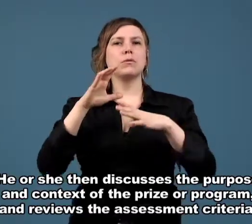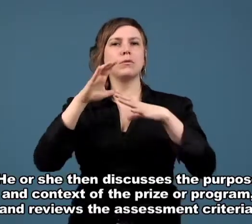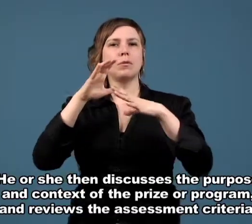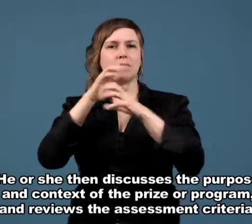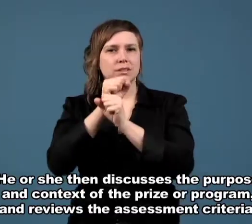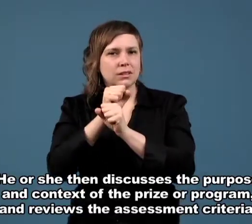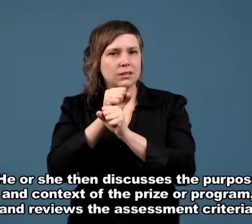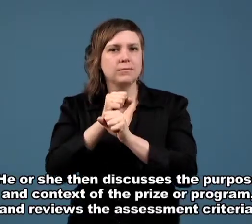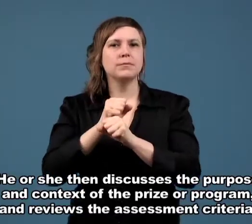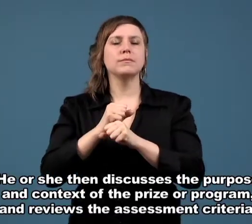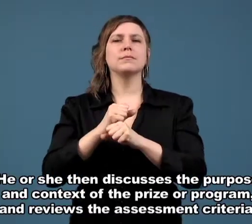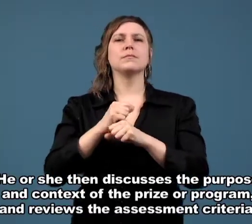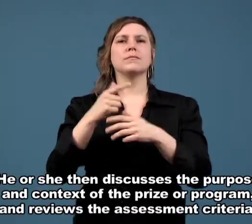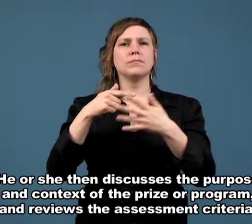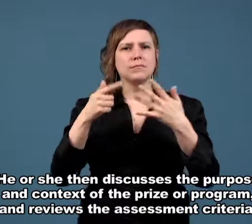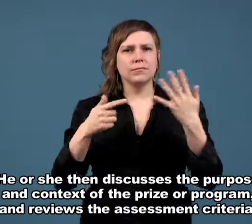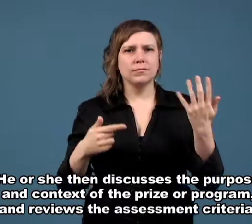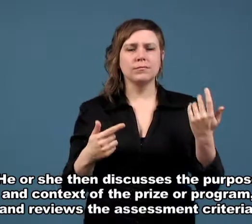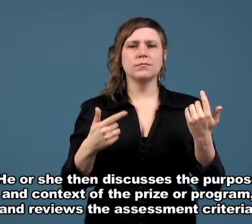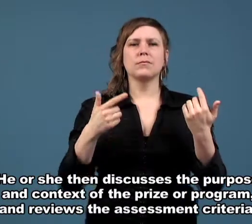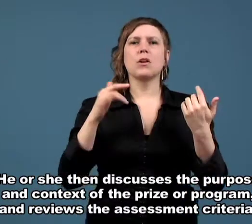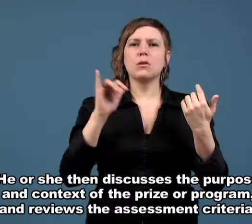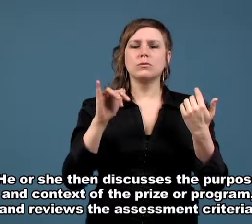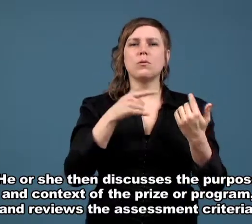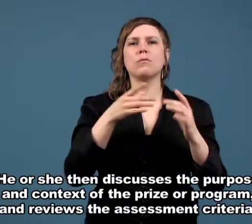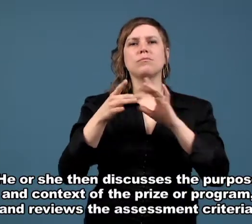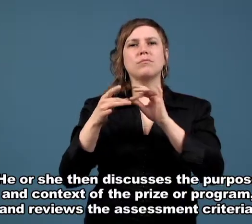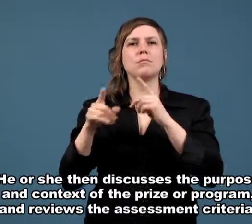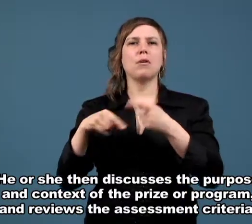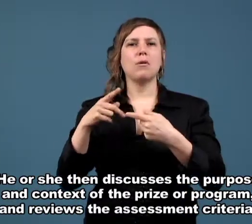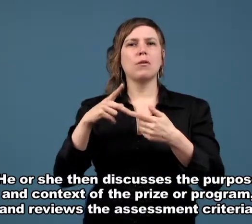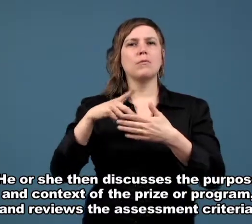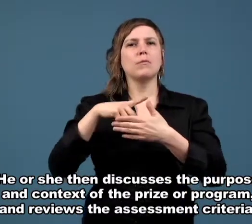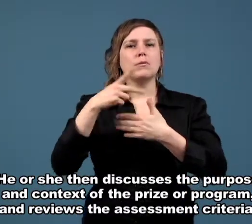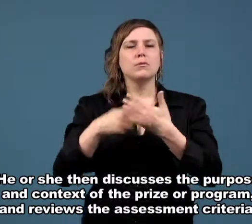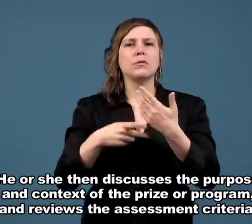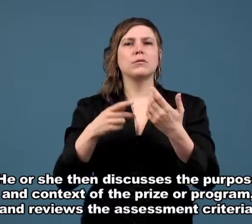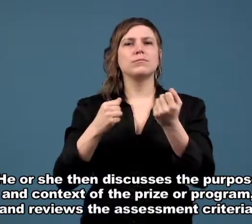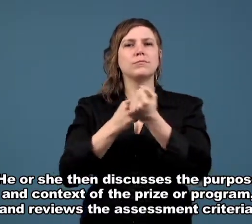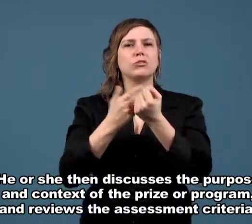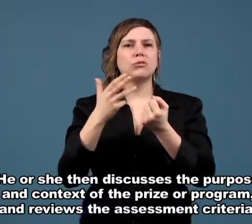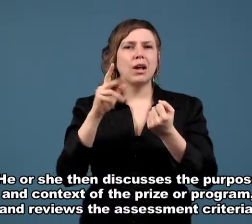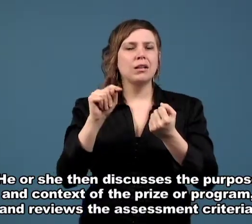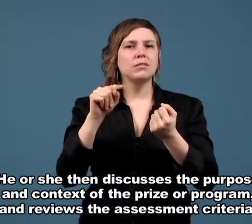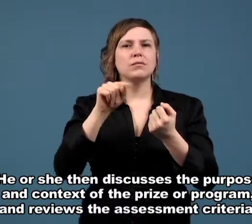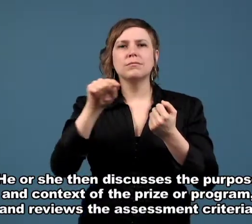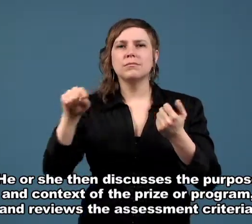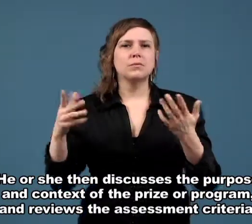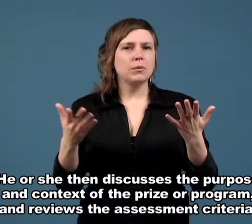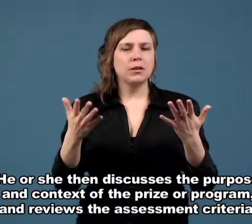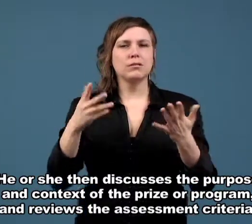He or she then discusses the purpose and context of the prize or program and reviews the assessment criteria.